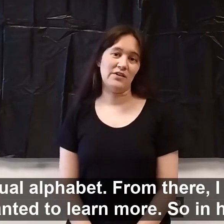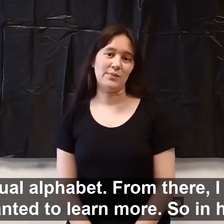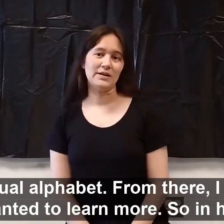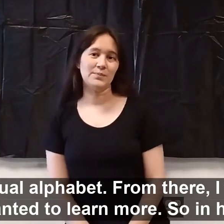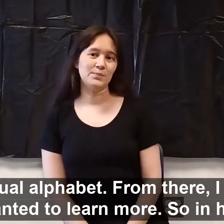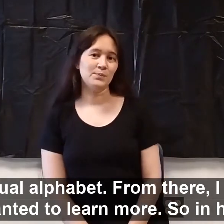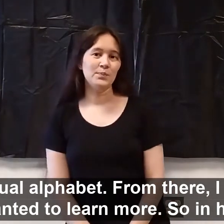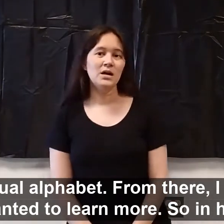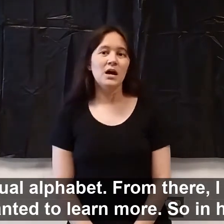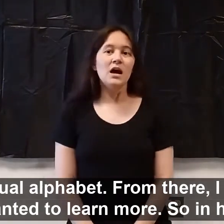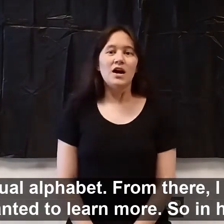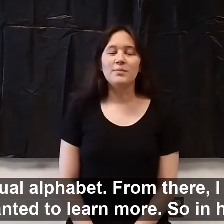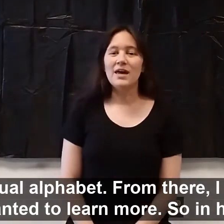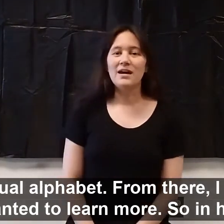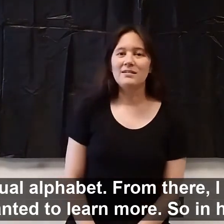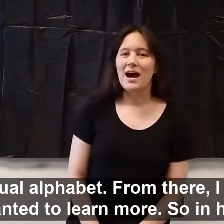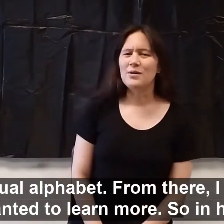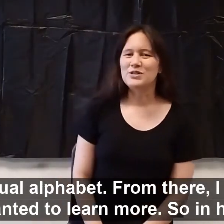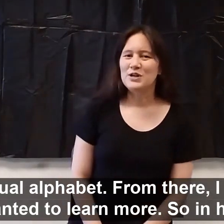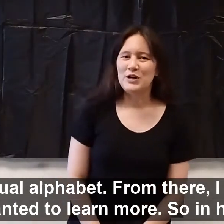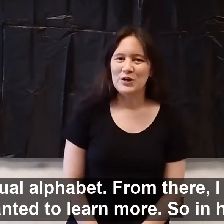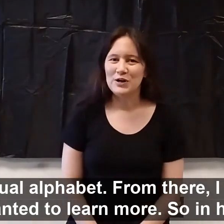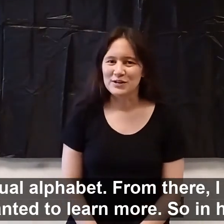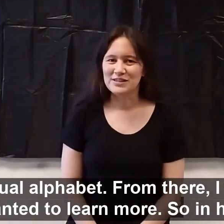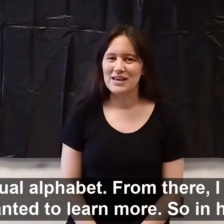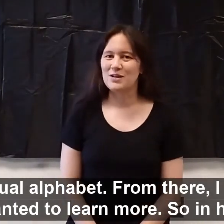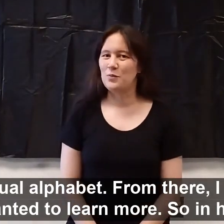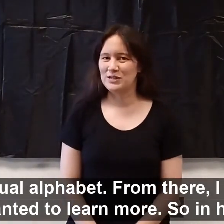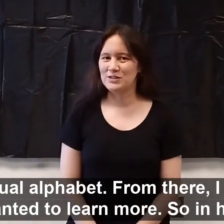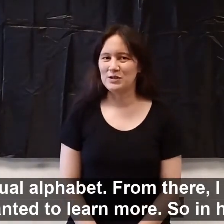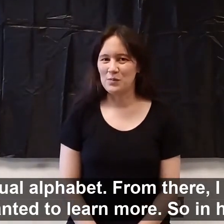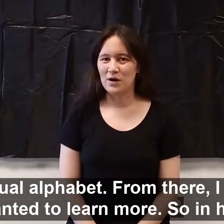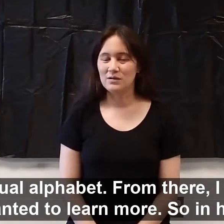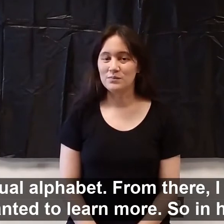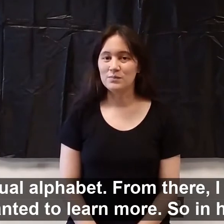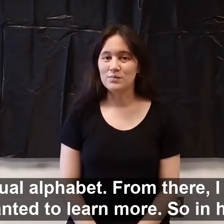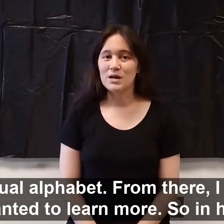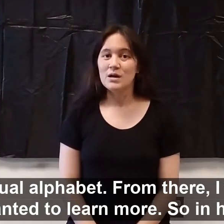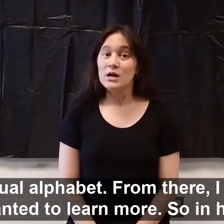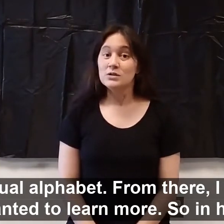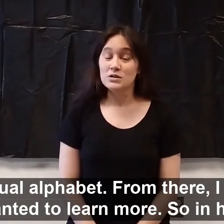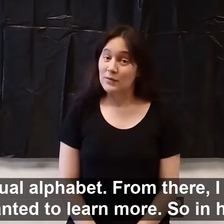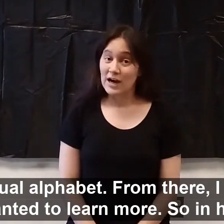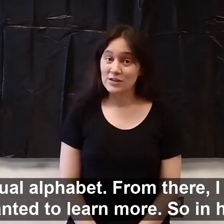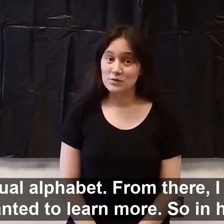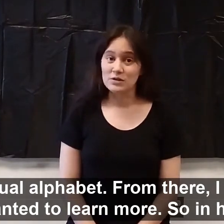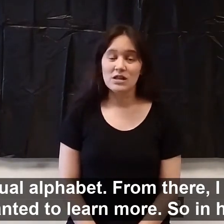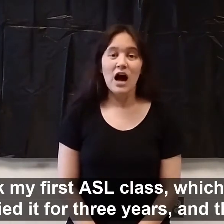alphabet. From there, I was hooked and wanted to learn more. So in high school, I took